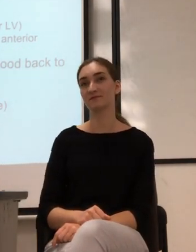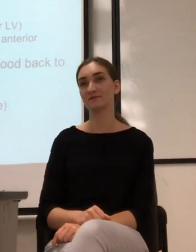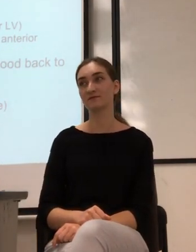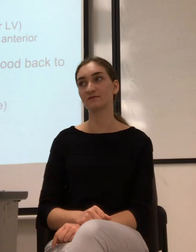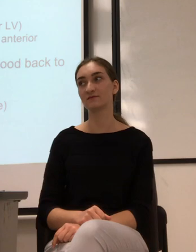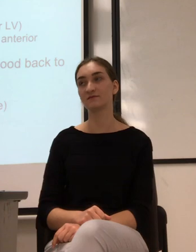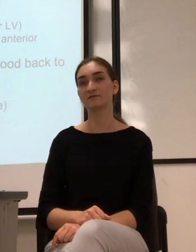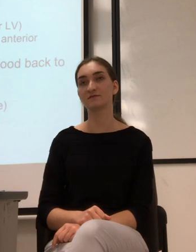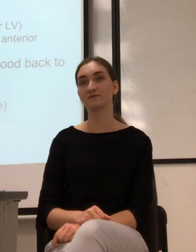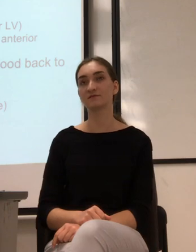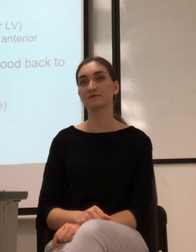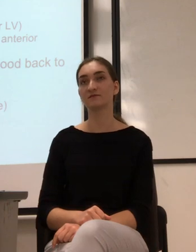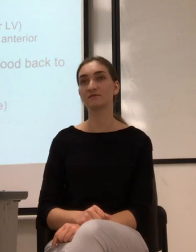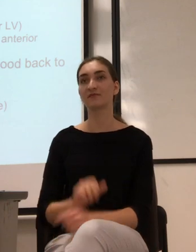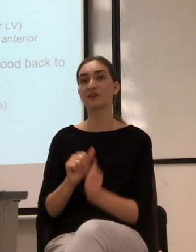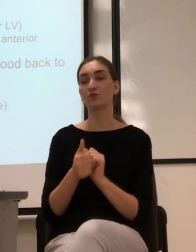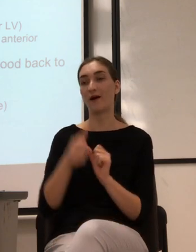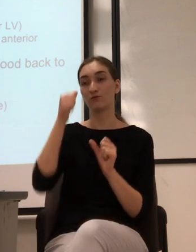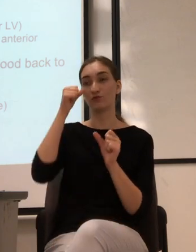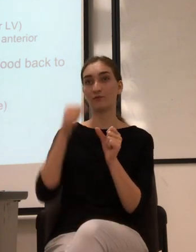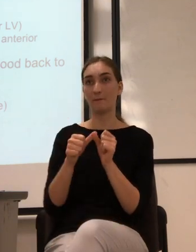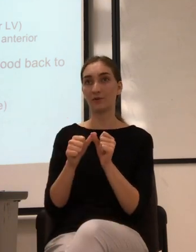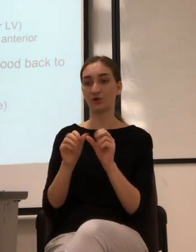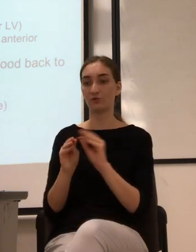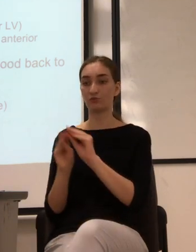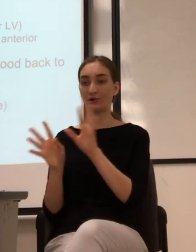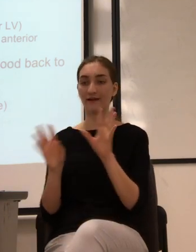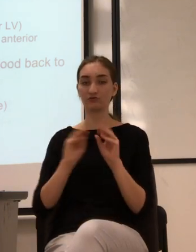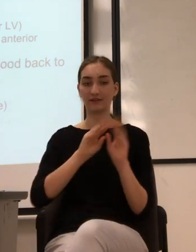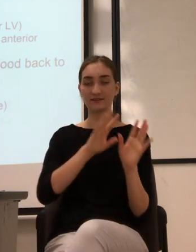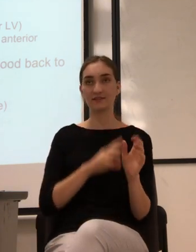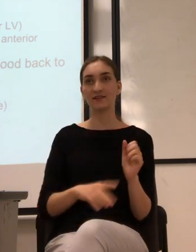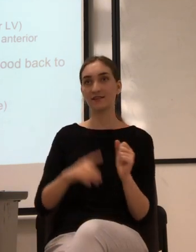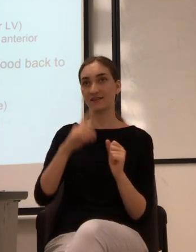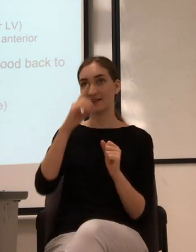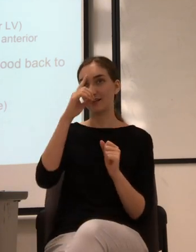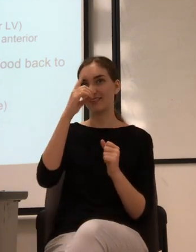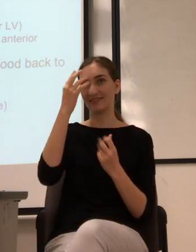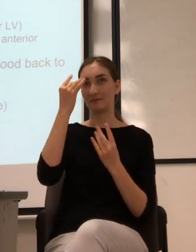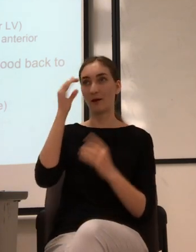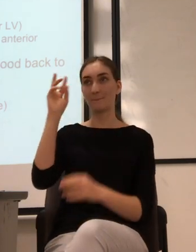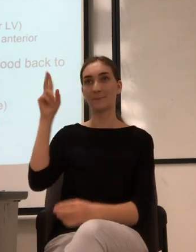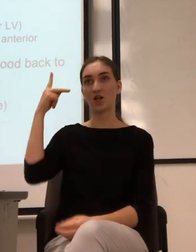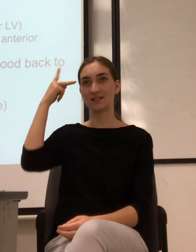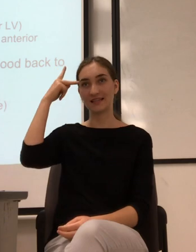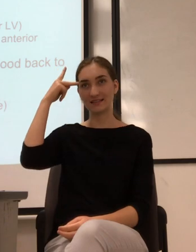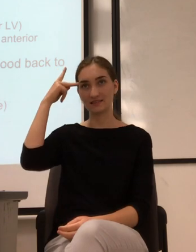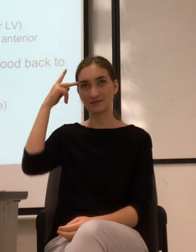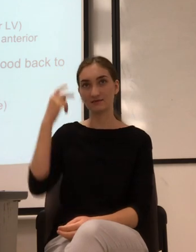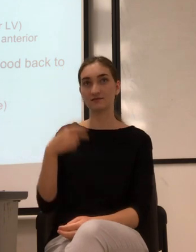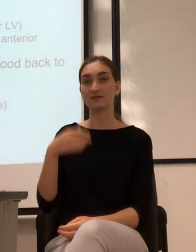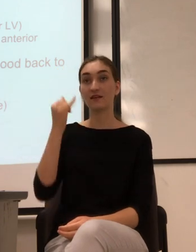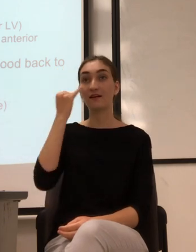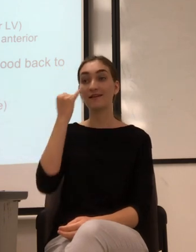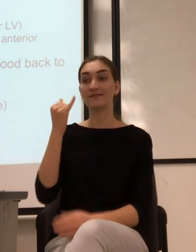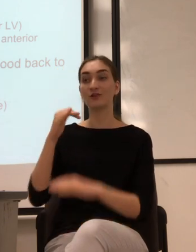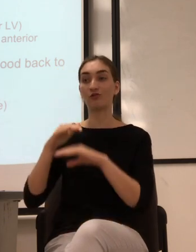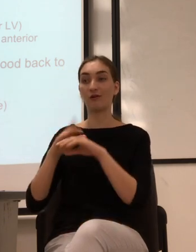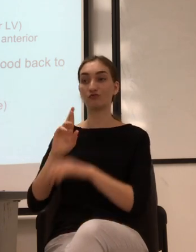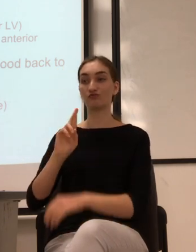So a little memory jogger, how I remember the branches, I remember my TA told this to me. Think politics. If you're on the